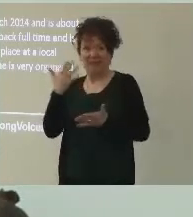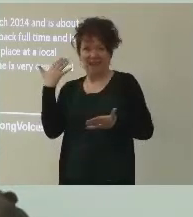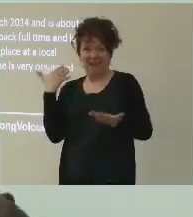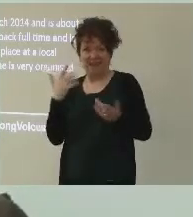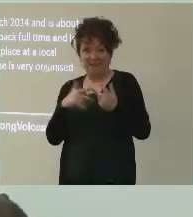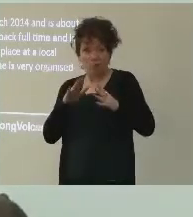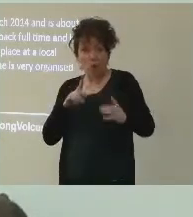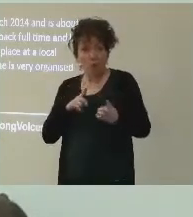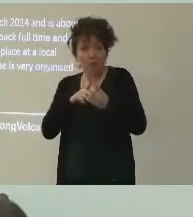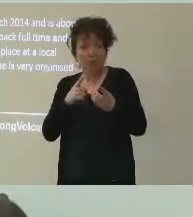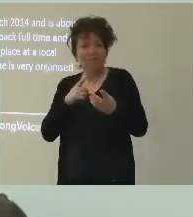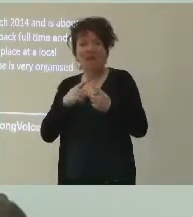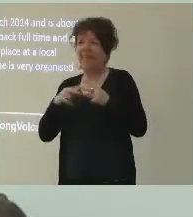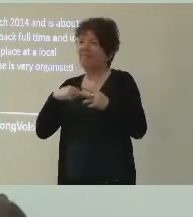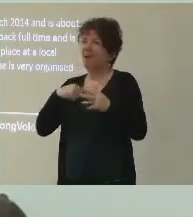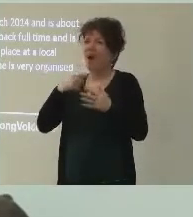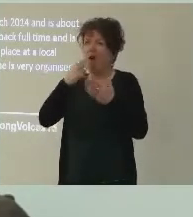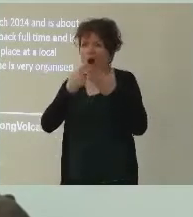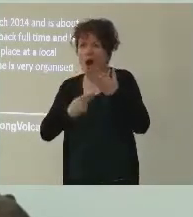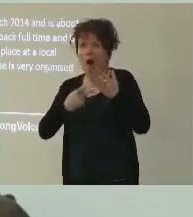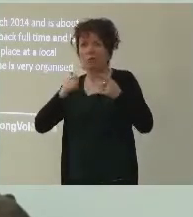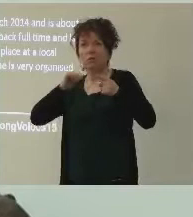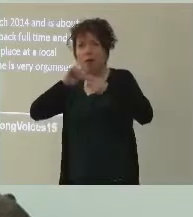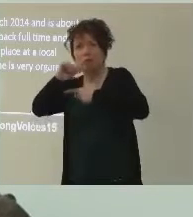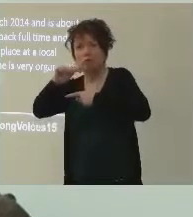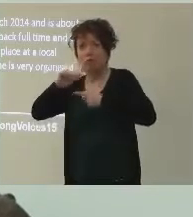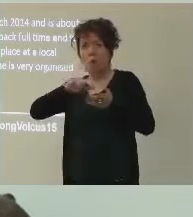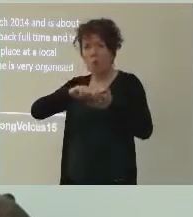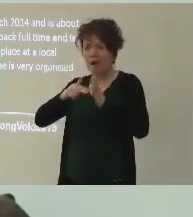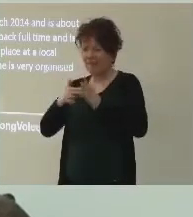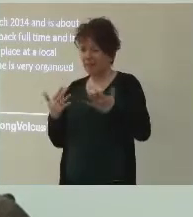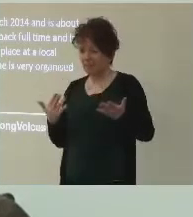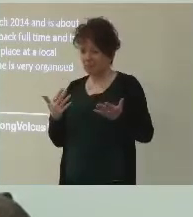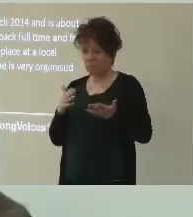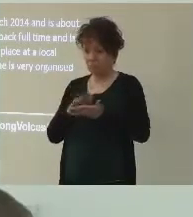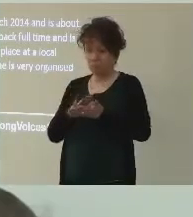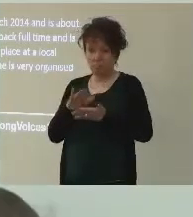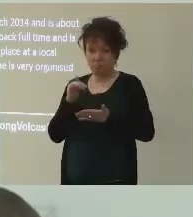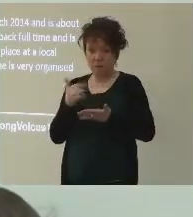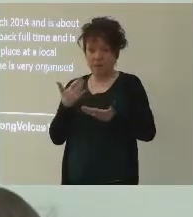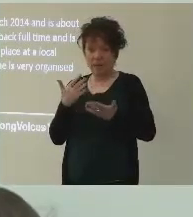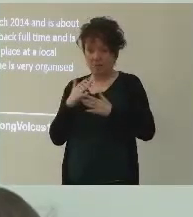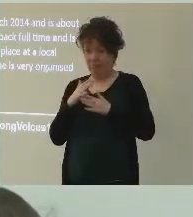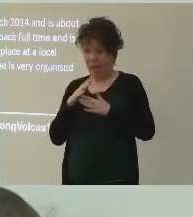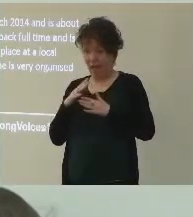know, if you're an arts or cultural organisation and you're not currently working